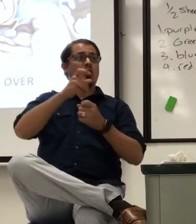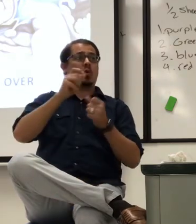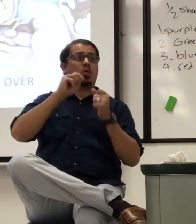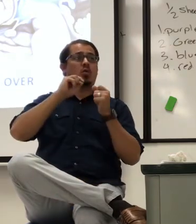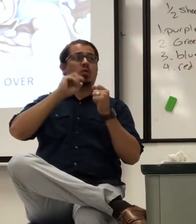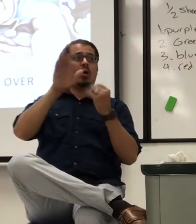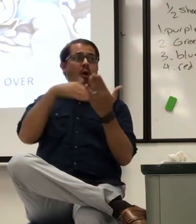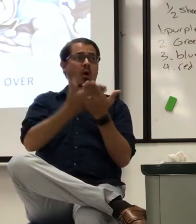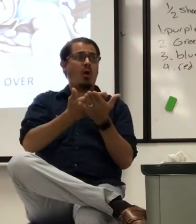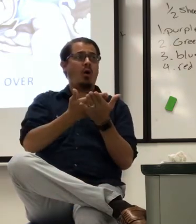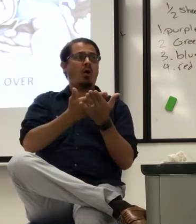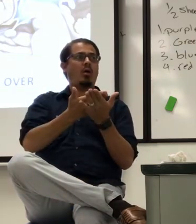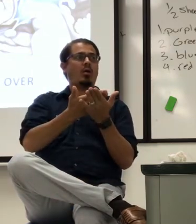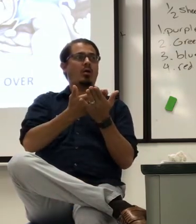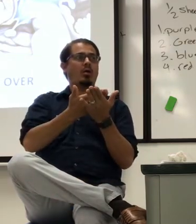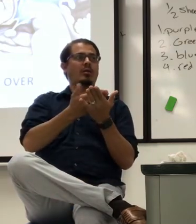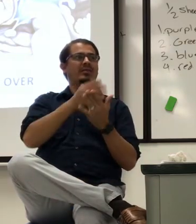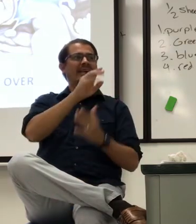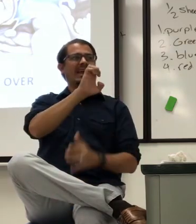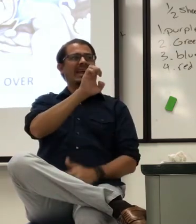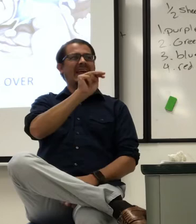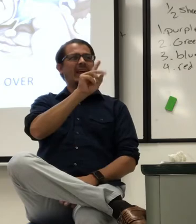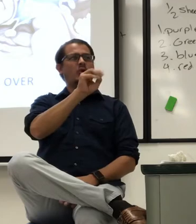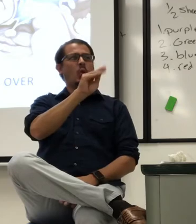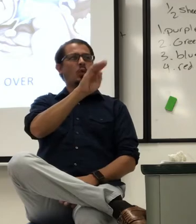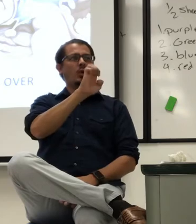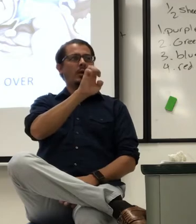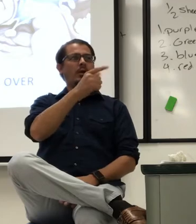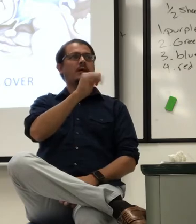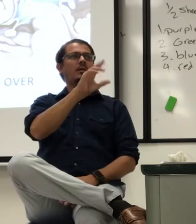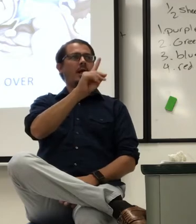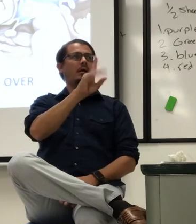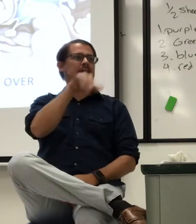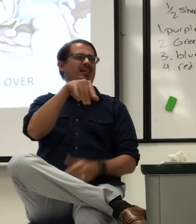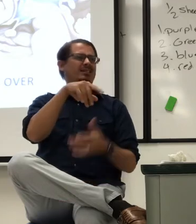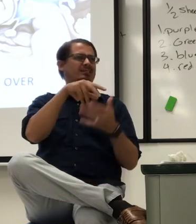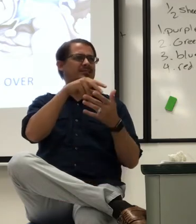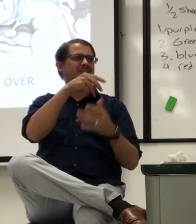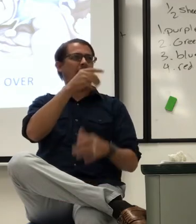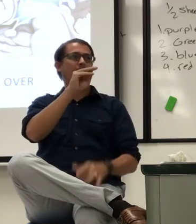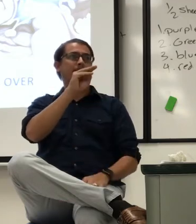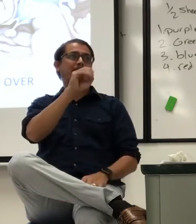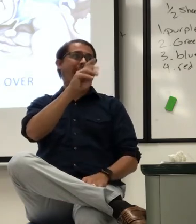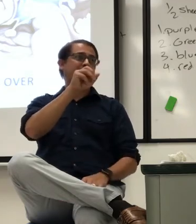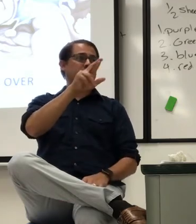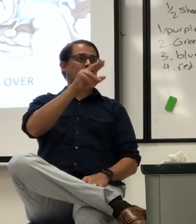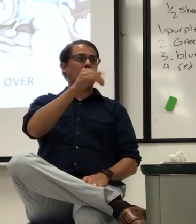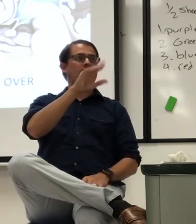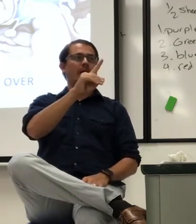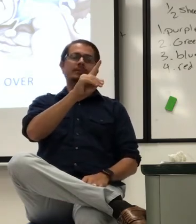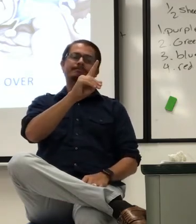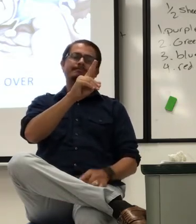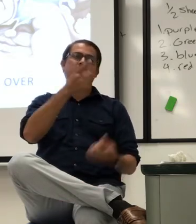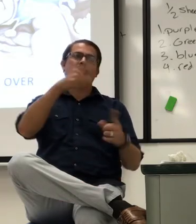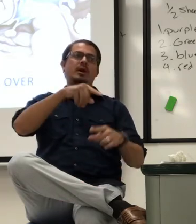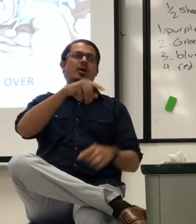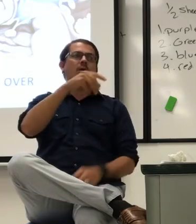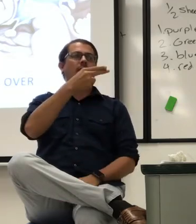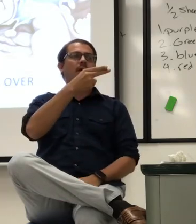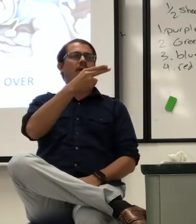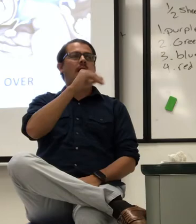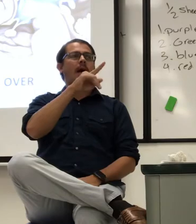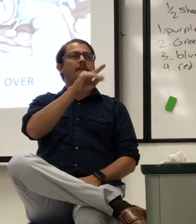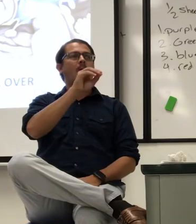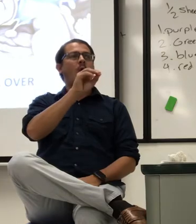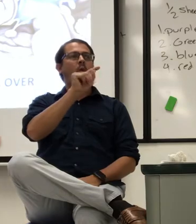the endocrine glands, hence the master gland. It turns out the hypothalamus controls it. So I'm teaching